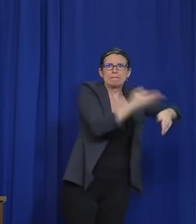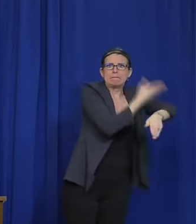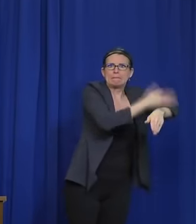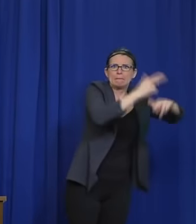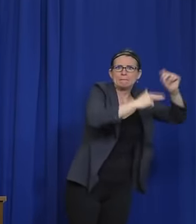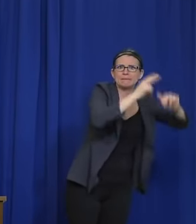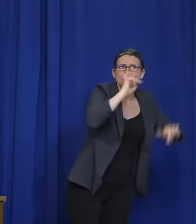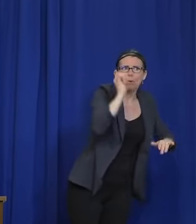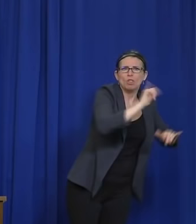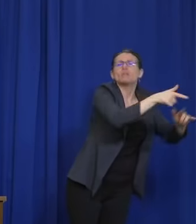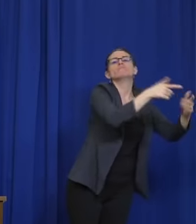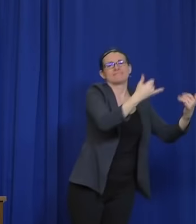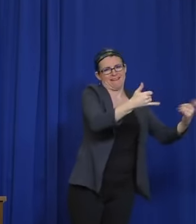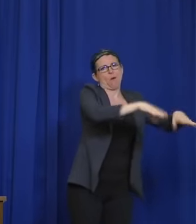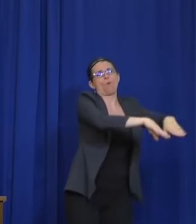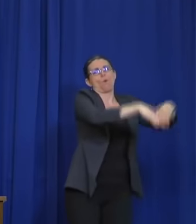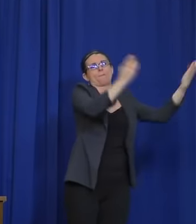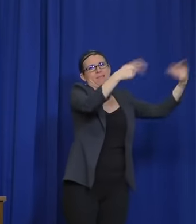we are talking.